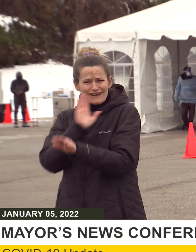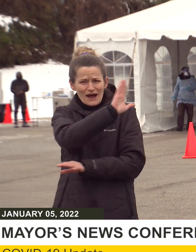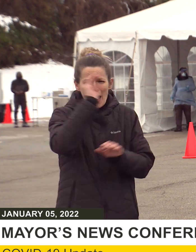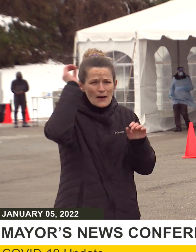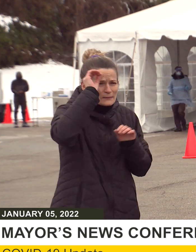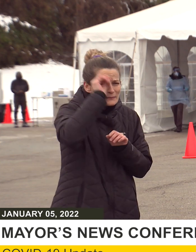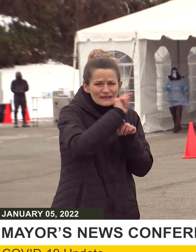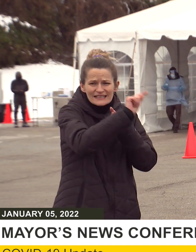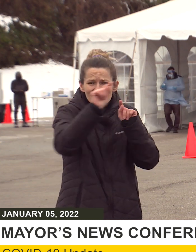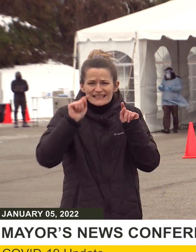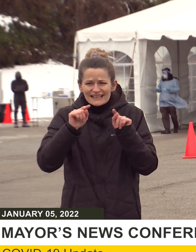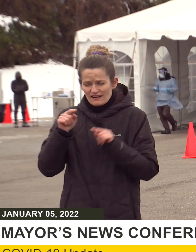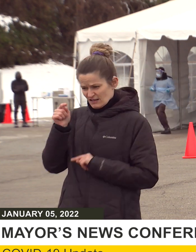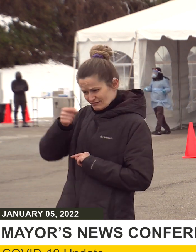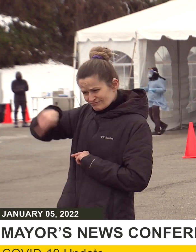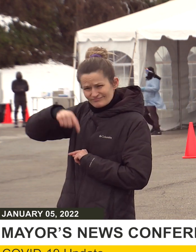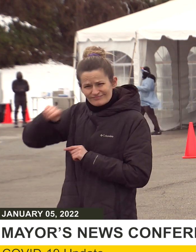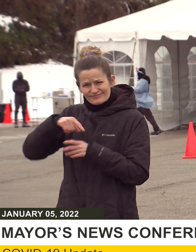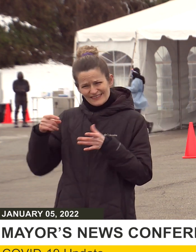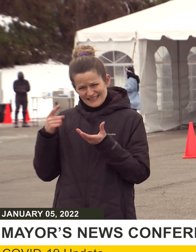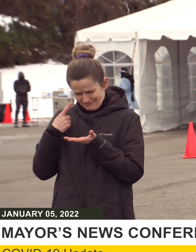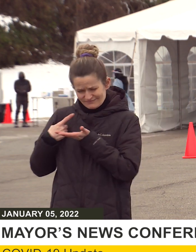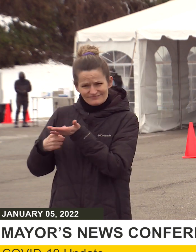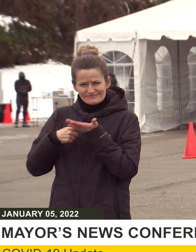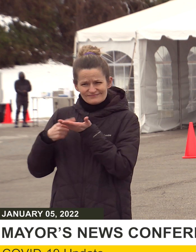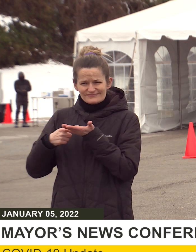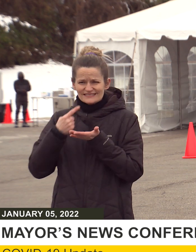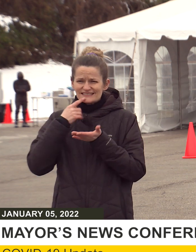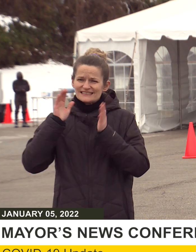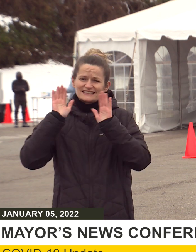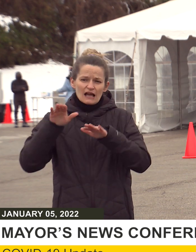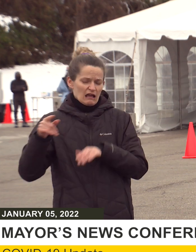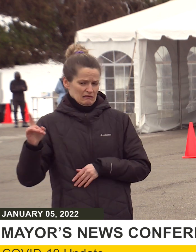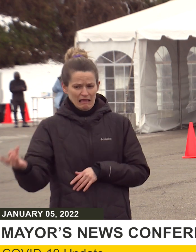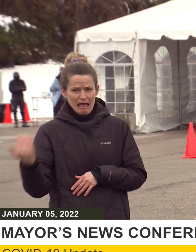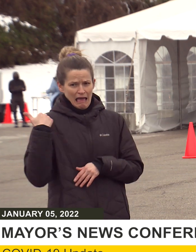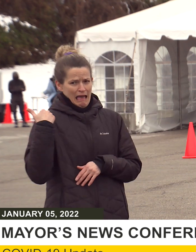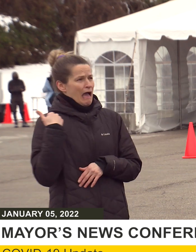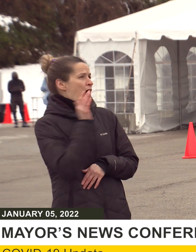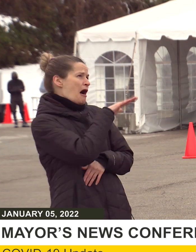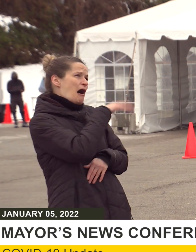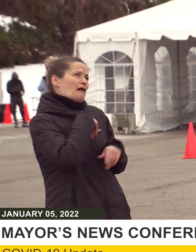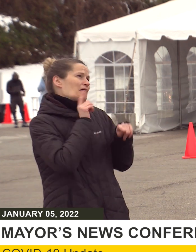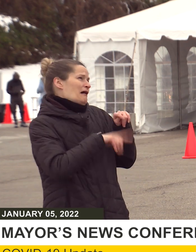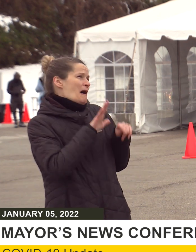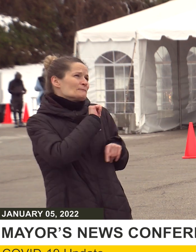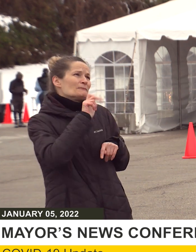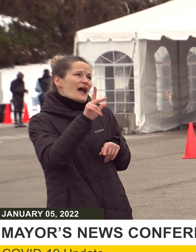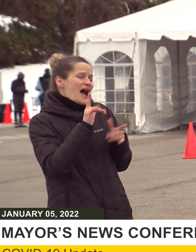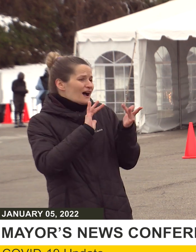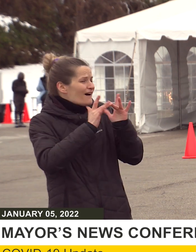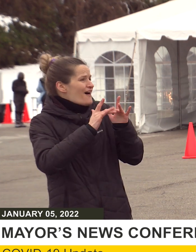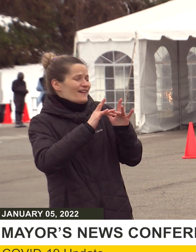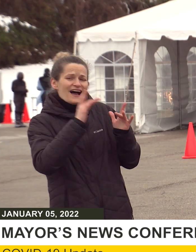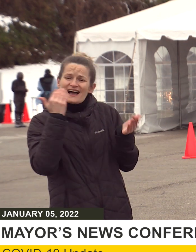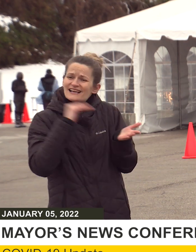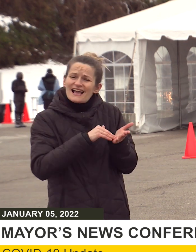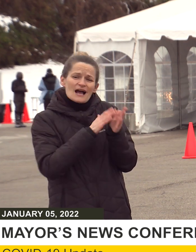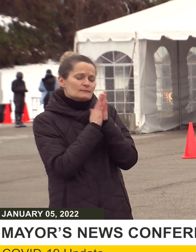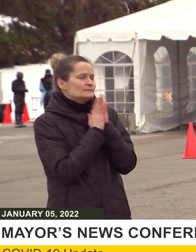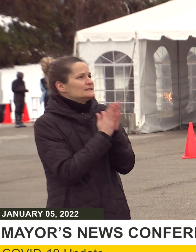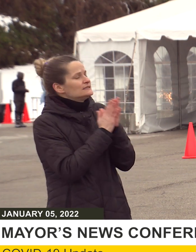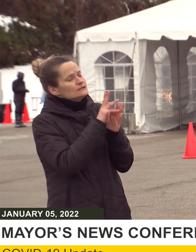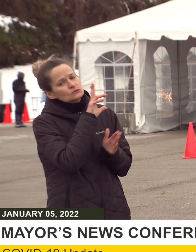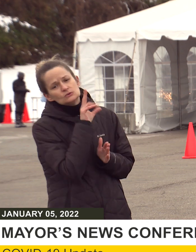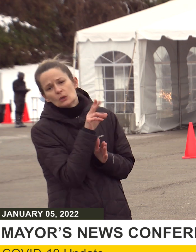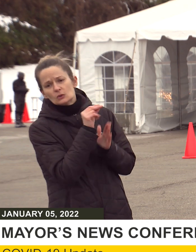me, Mayor, I cannot return to virtual learning. It will not work for me. Please don't let me